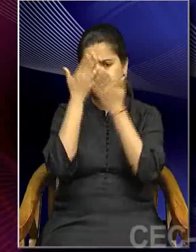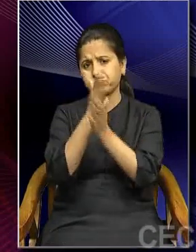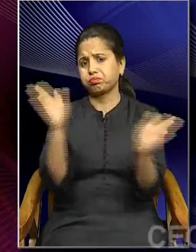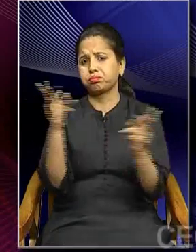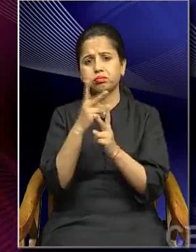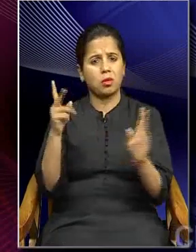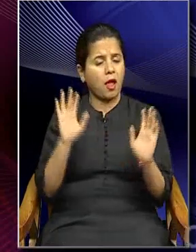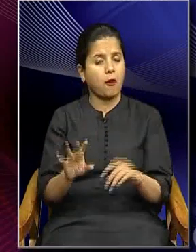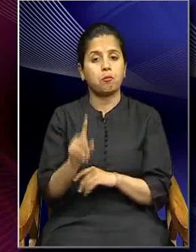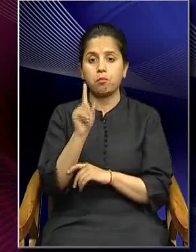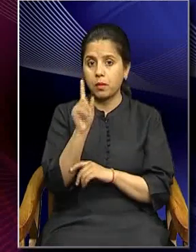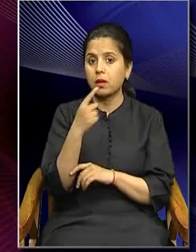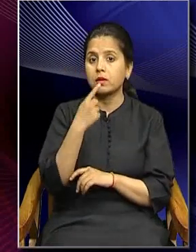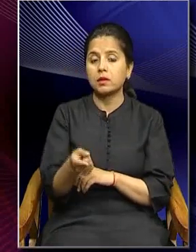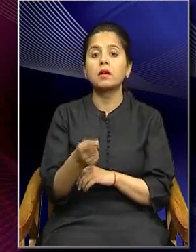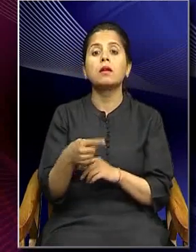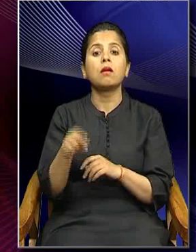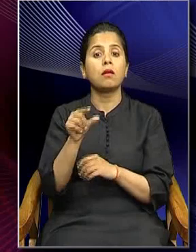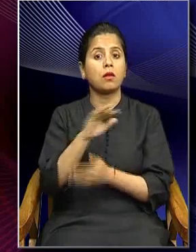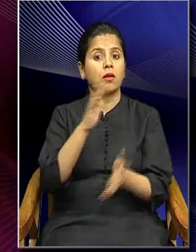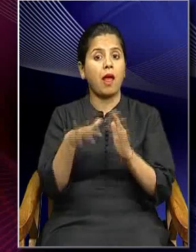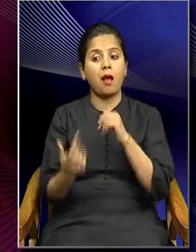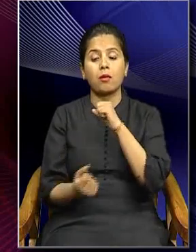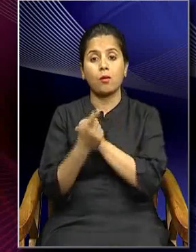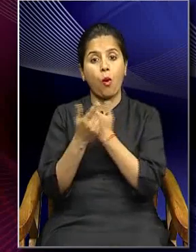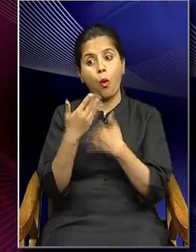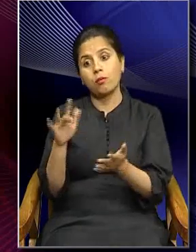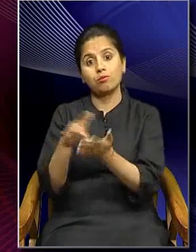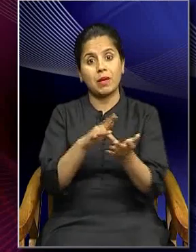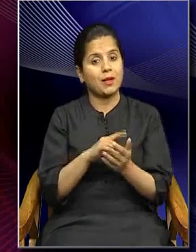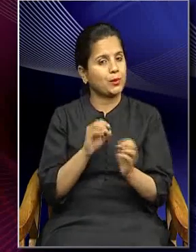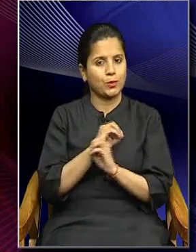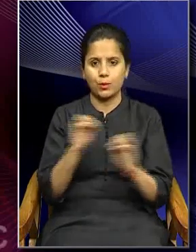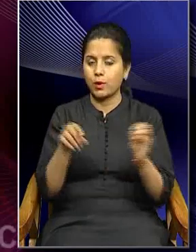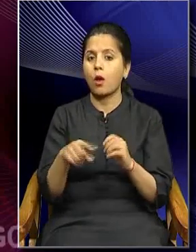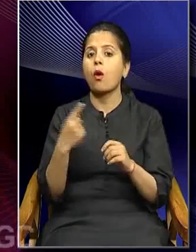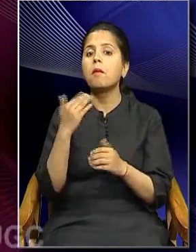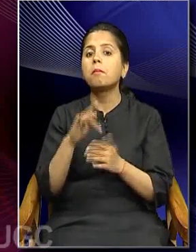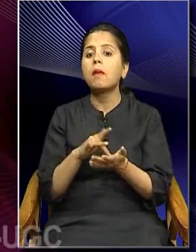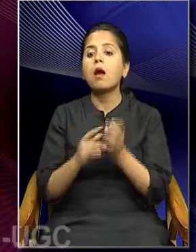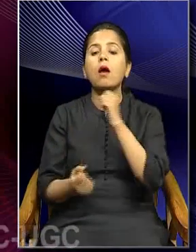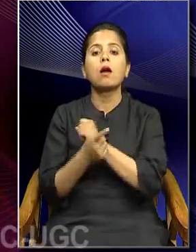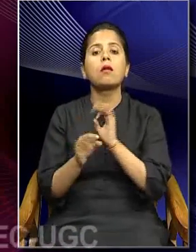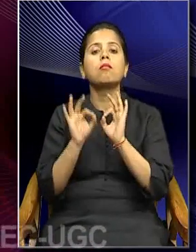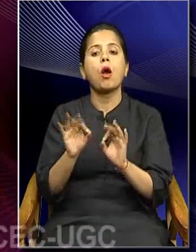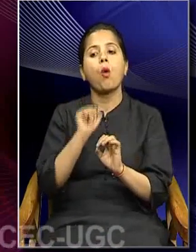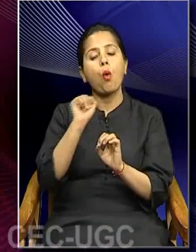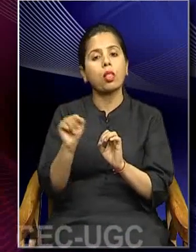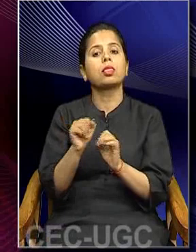occurrence, but they do not occur everywhere. They occur only in their proper